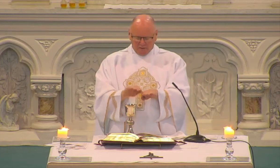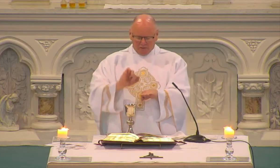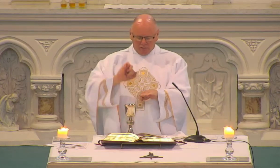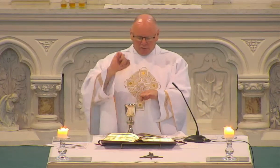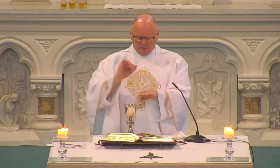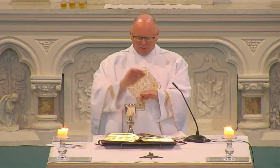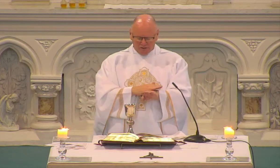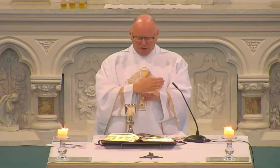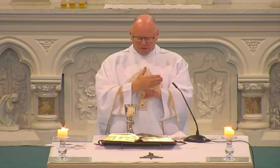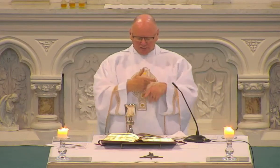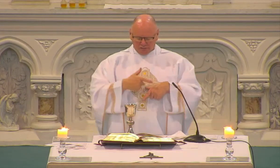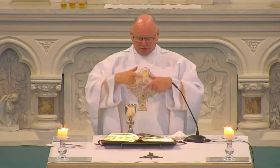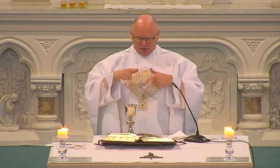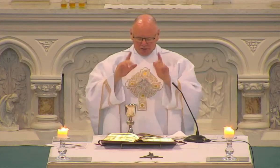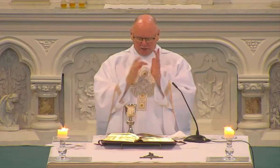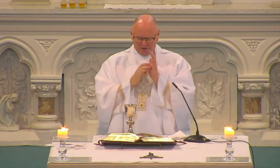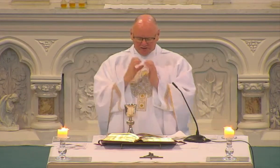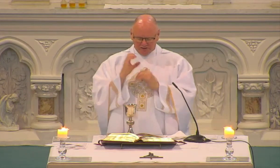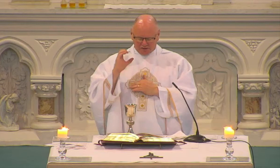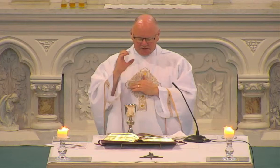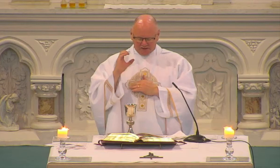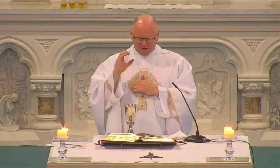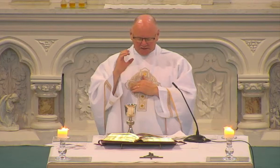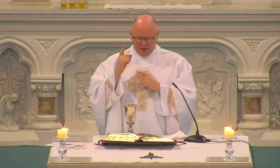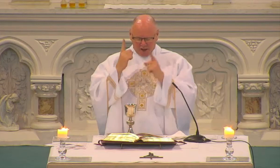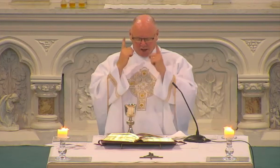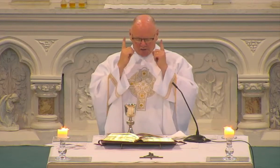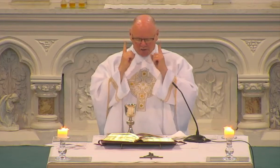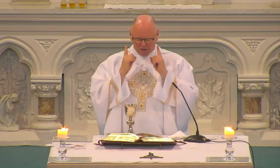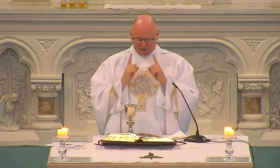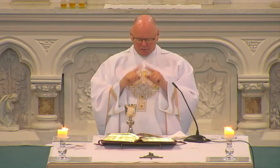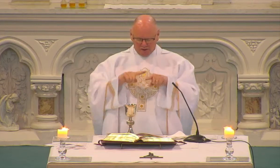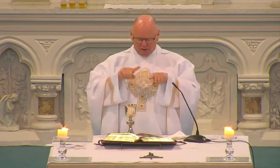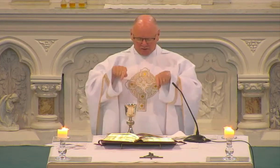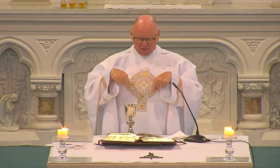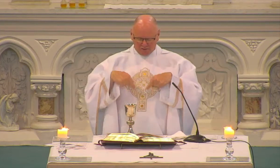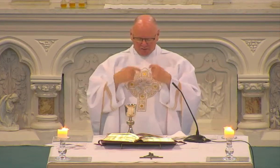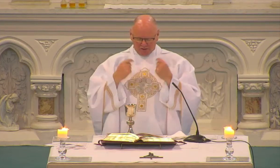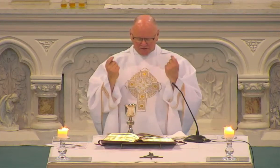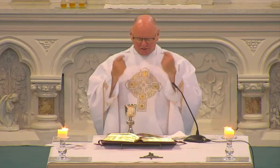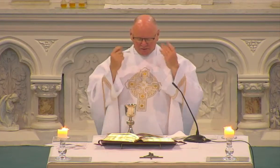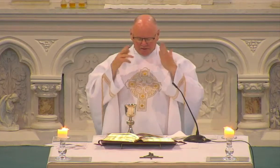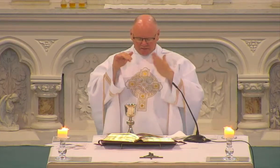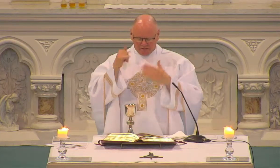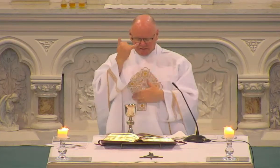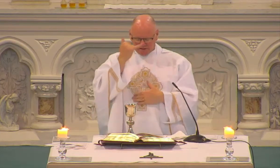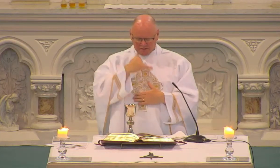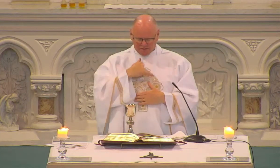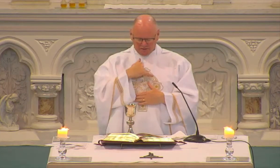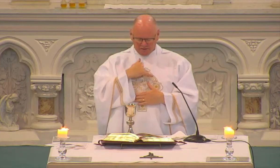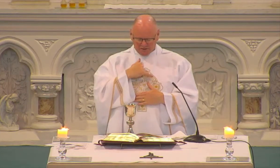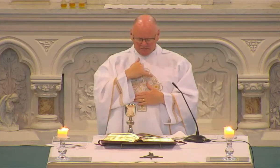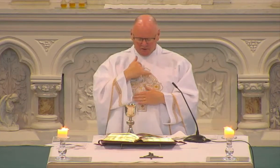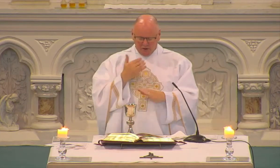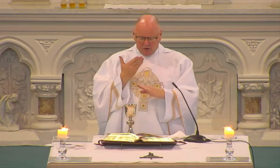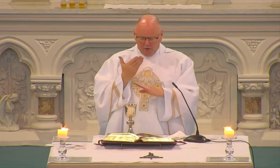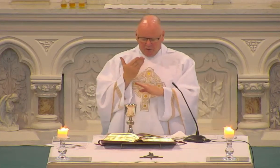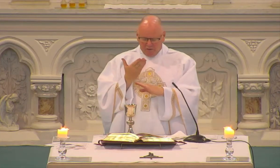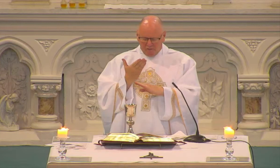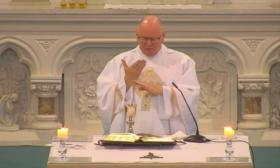of your Son, our Lord Jesus Christ, at whose command we celebrate these mysteries. For